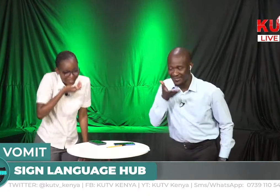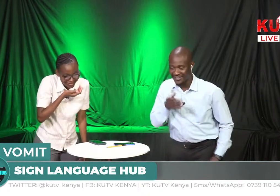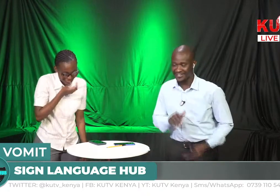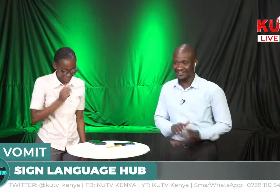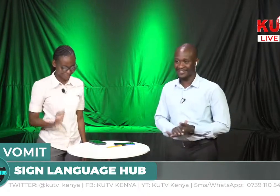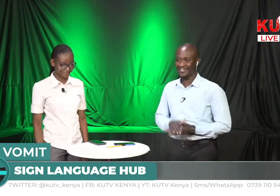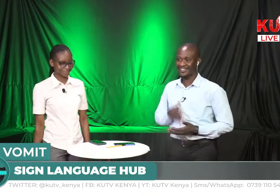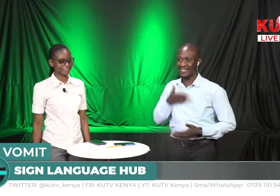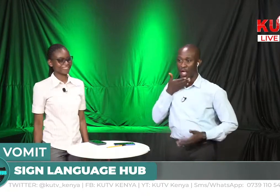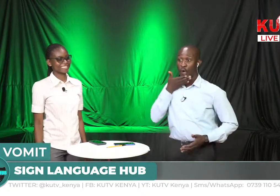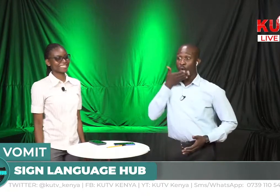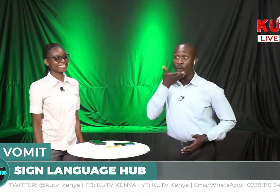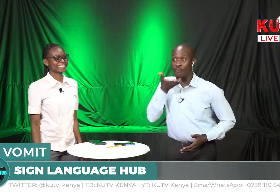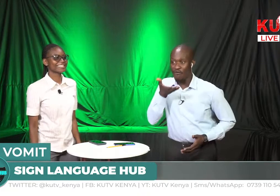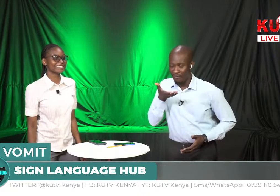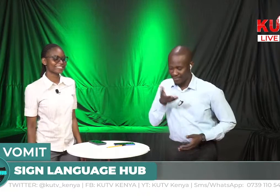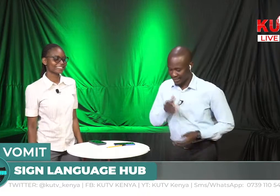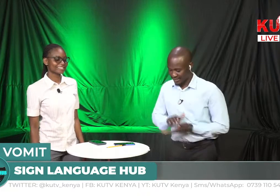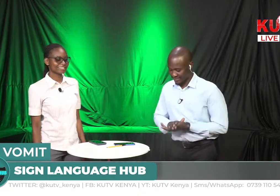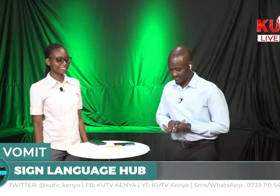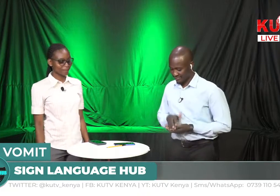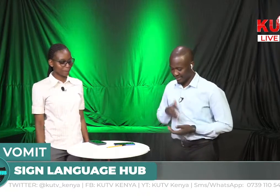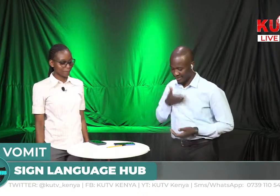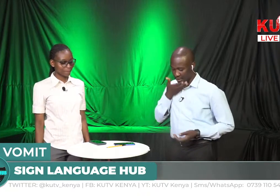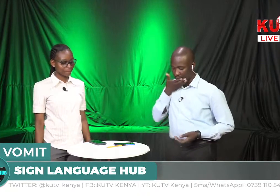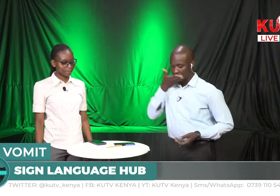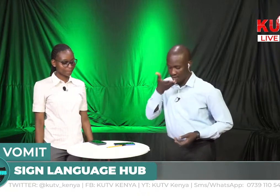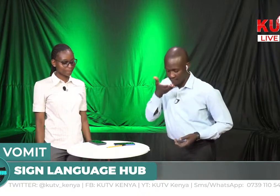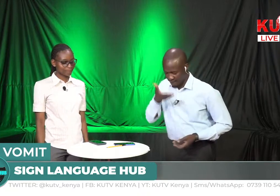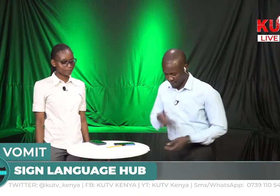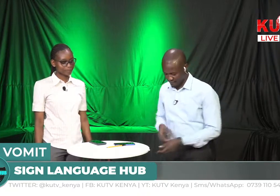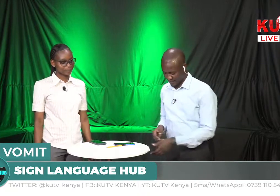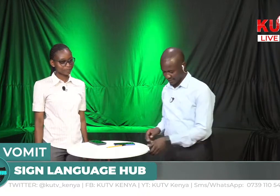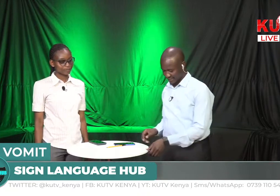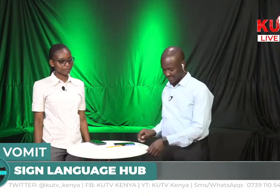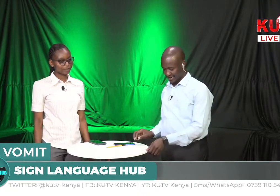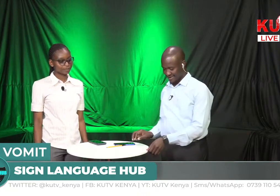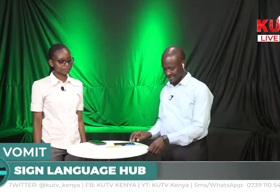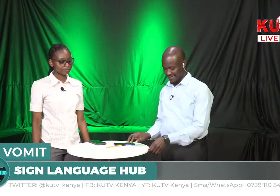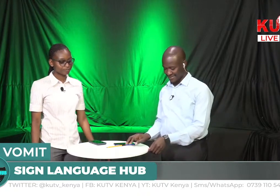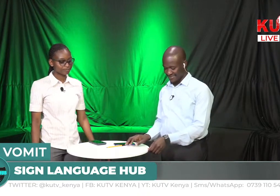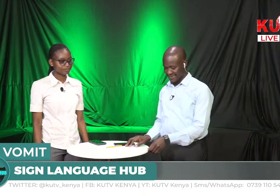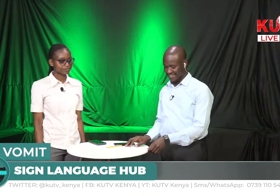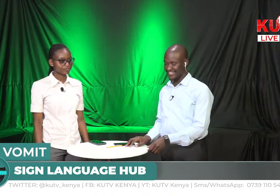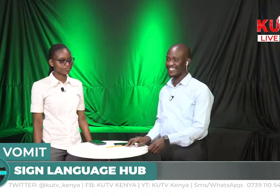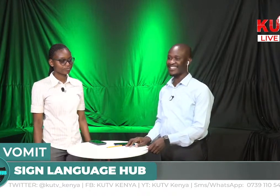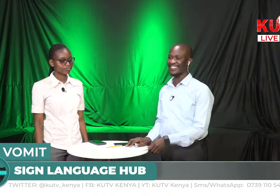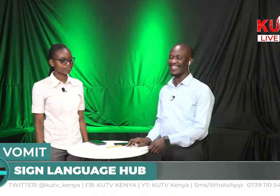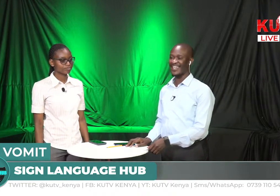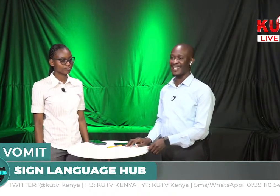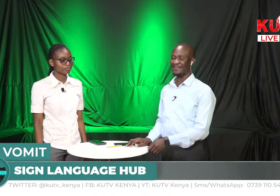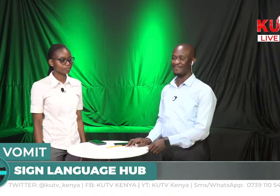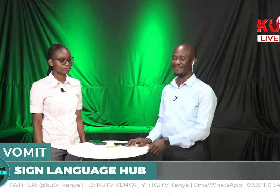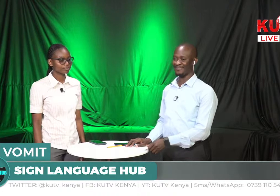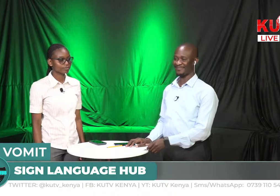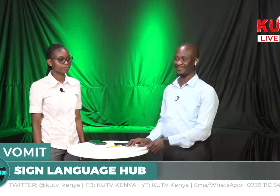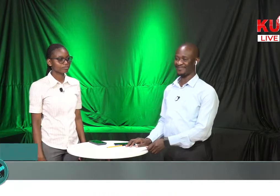Vomit, all right? Vomit, okay? Vomit. All right, another one is slim,